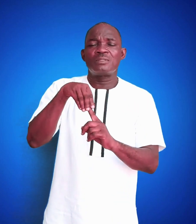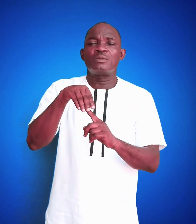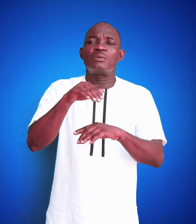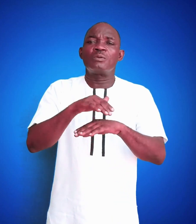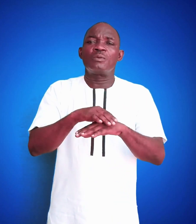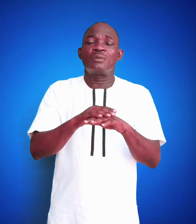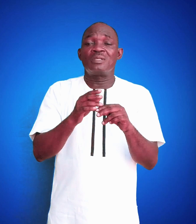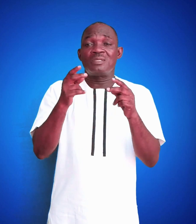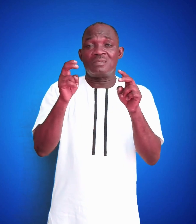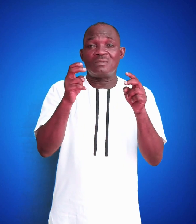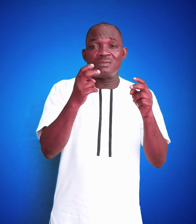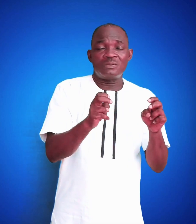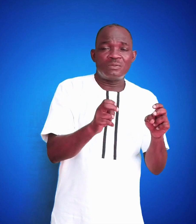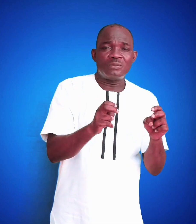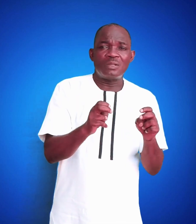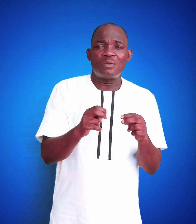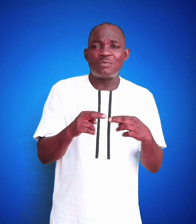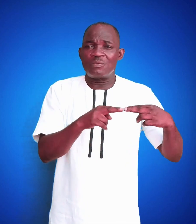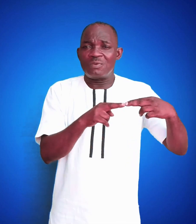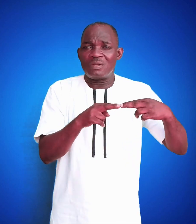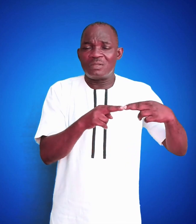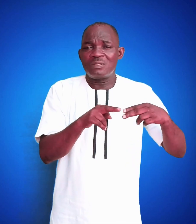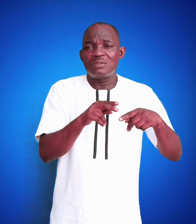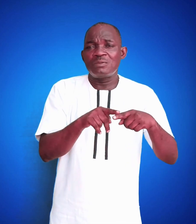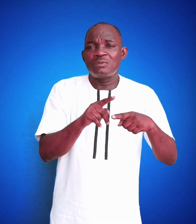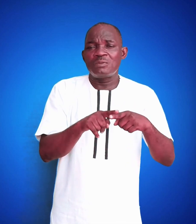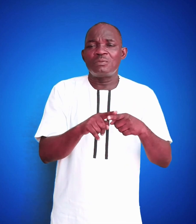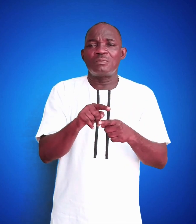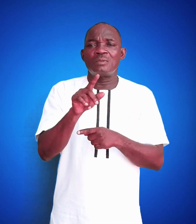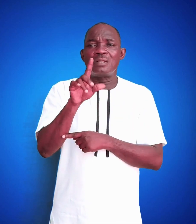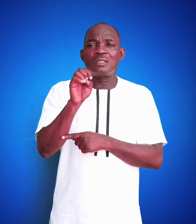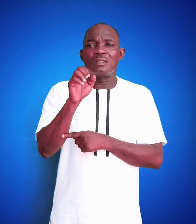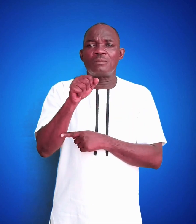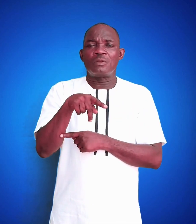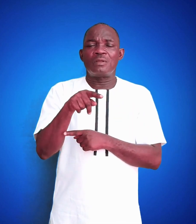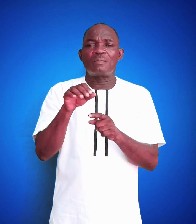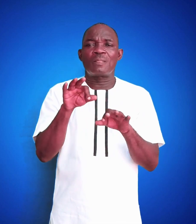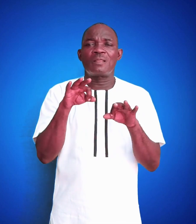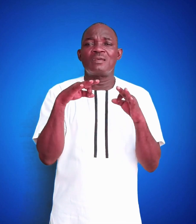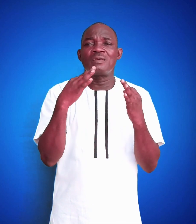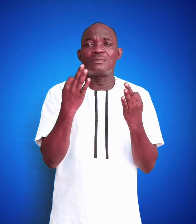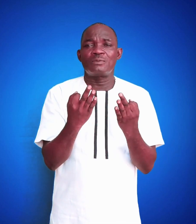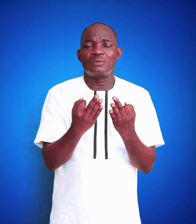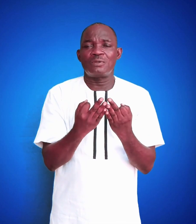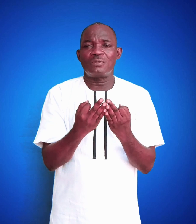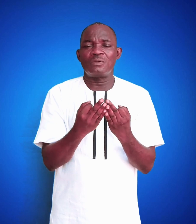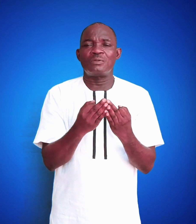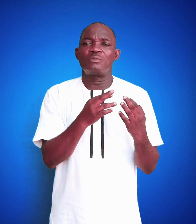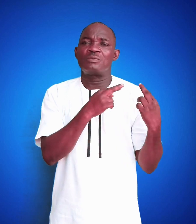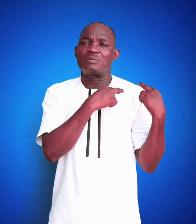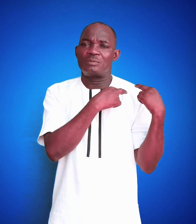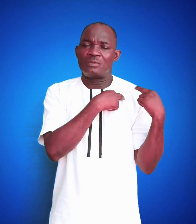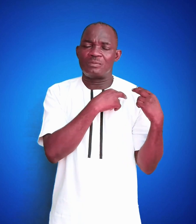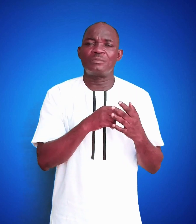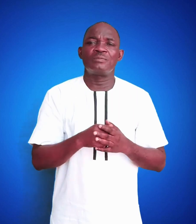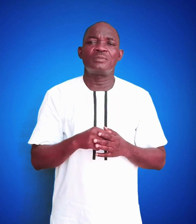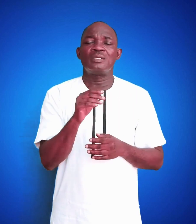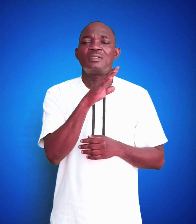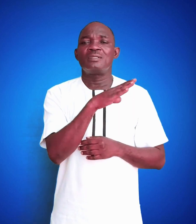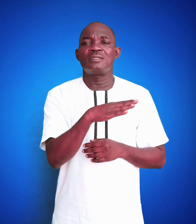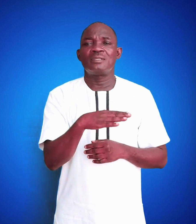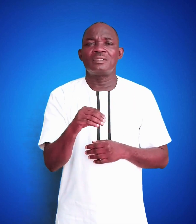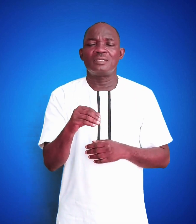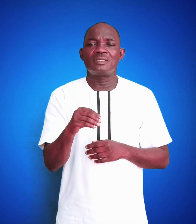on issues relating to LEAP households' co-responsibilities